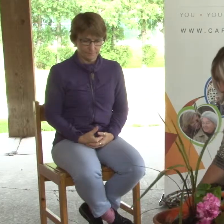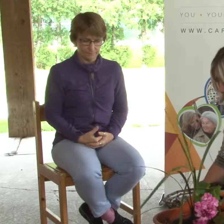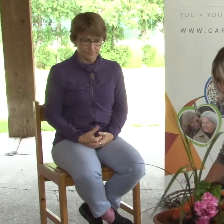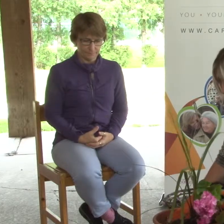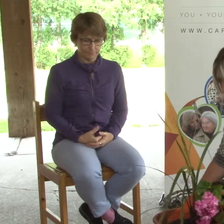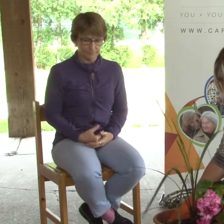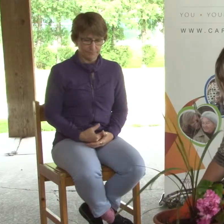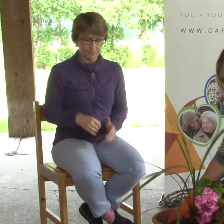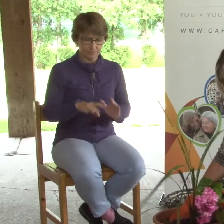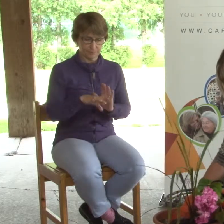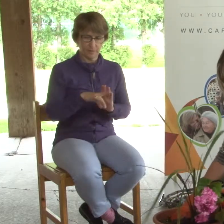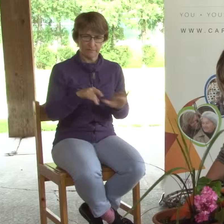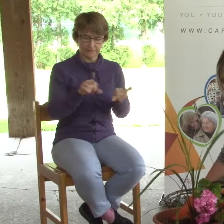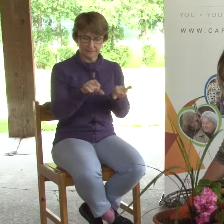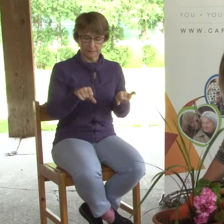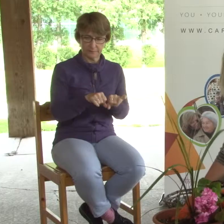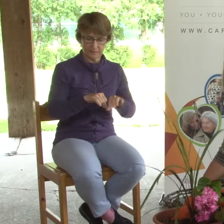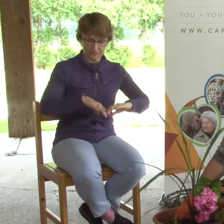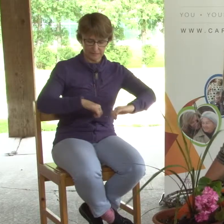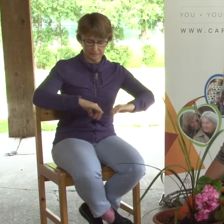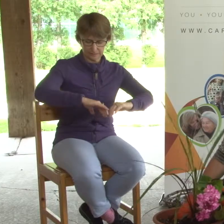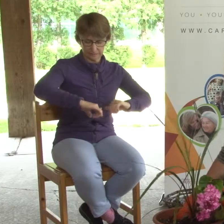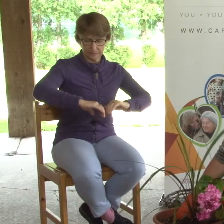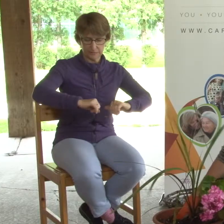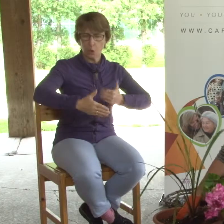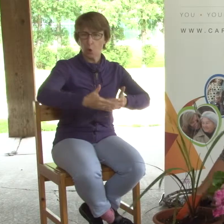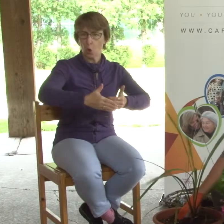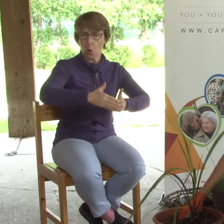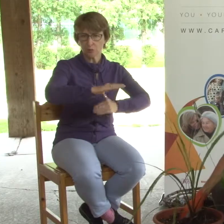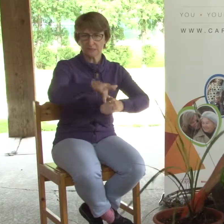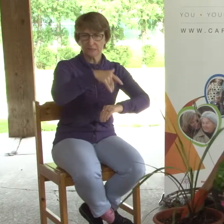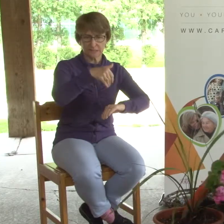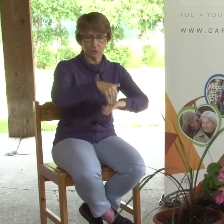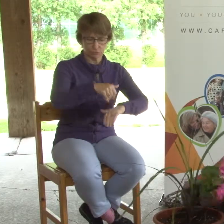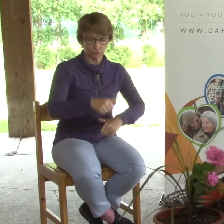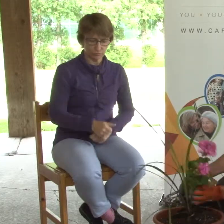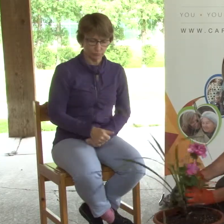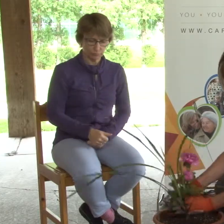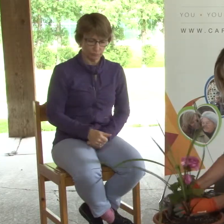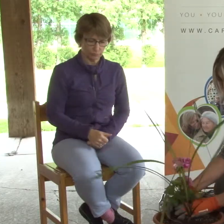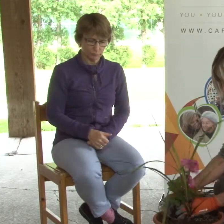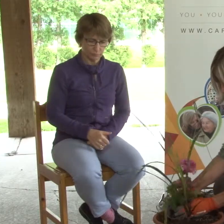And I'm going to find a space in the container very close to the center Dracaena.